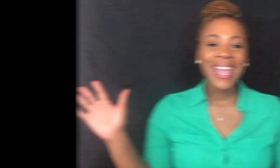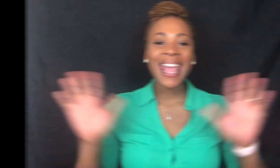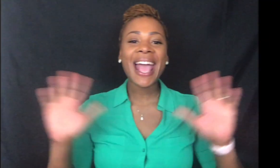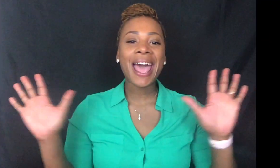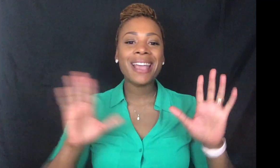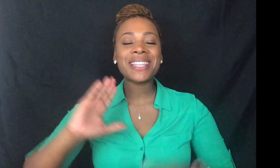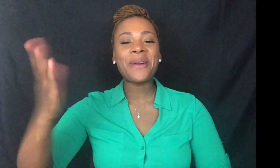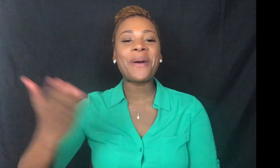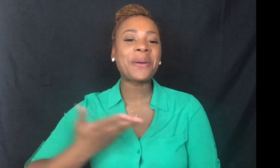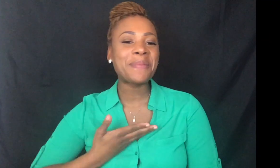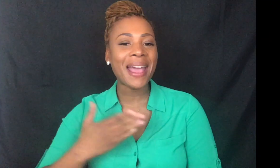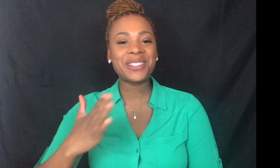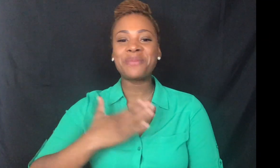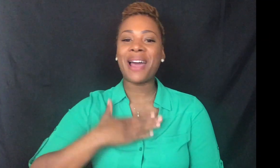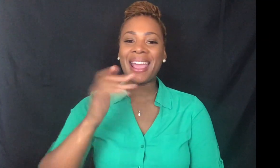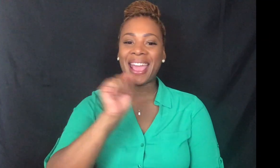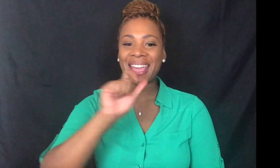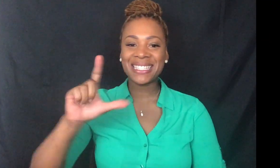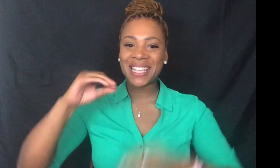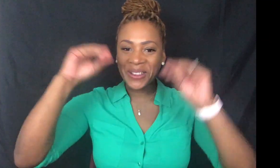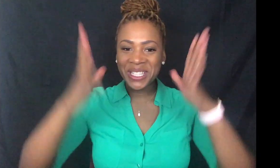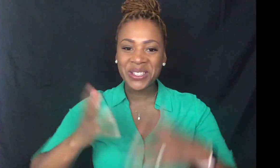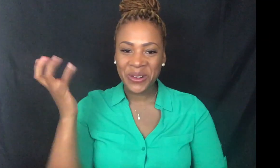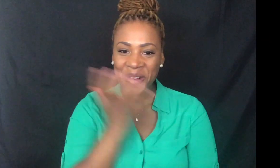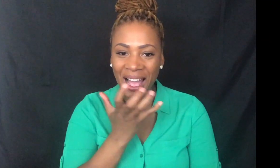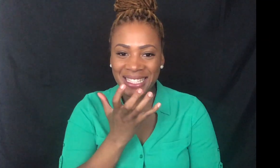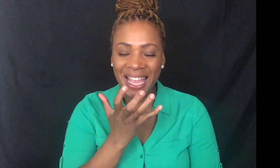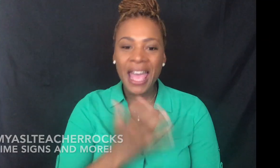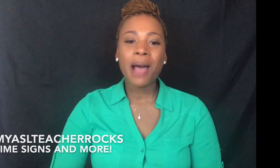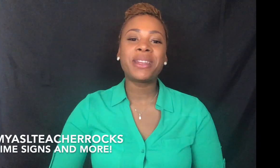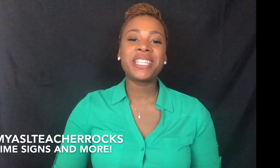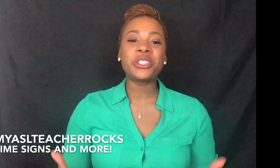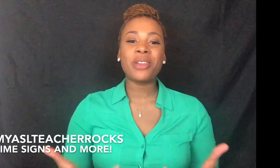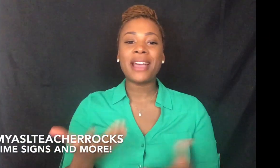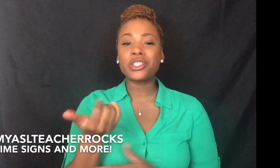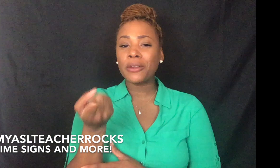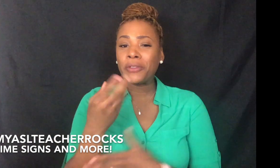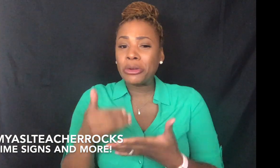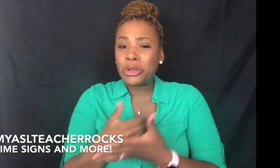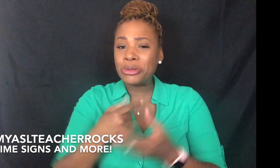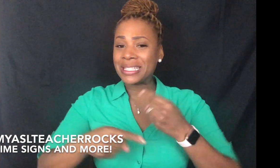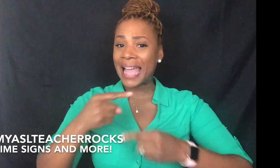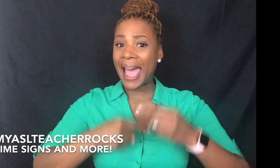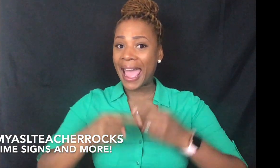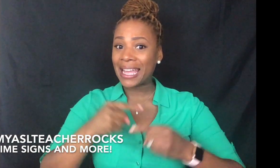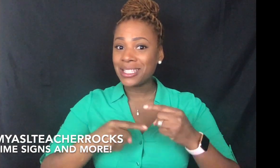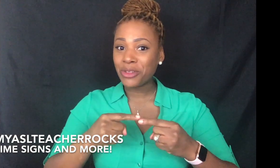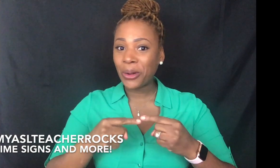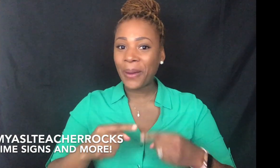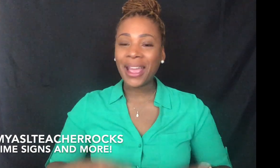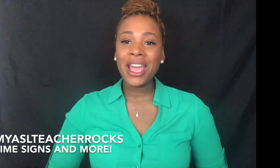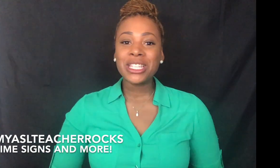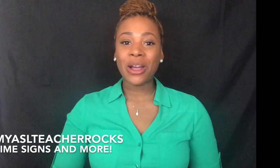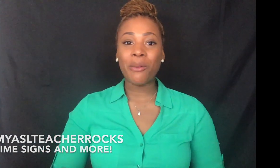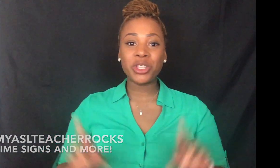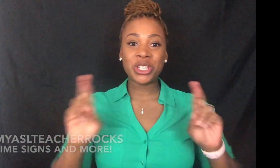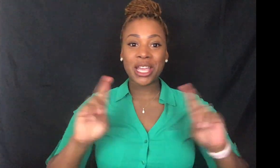Hey guys, and welcome back to my ASL Teacher Rocks. I'm going to teach you guys just a few new signs real quick. So I want you to get